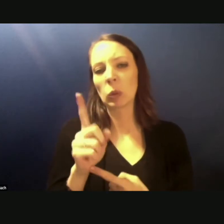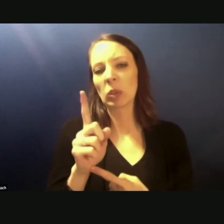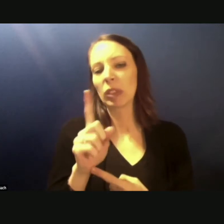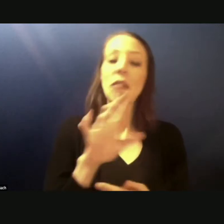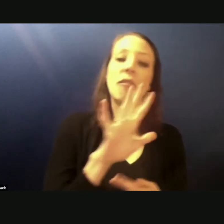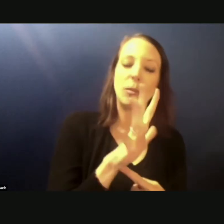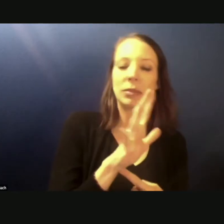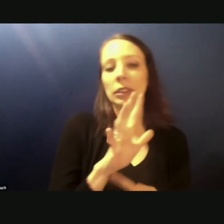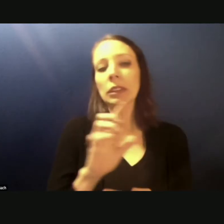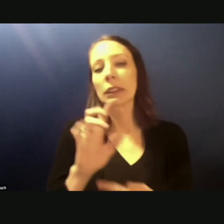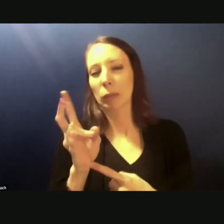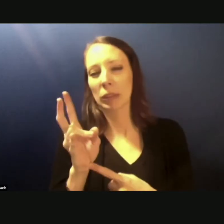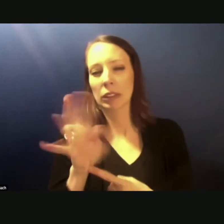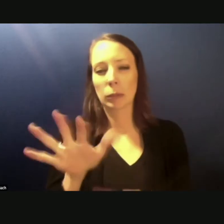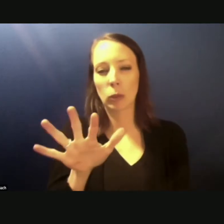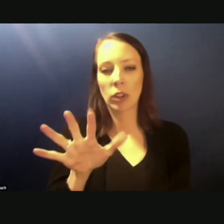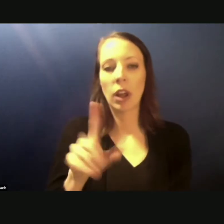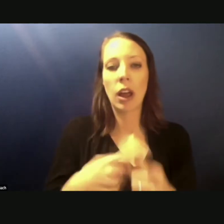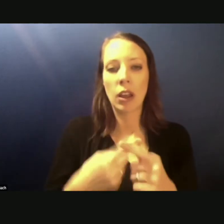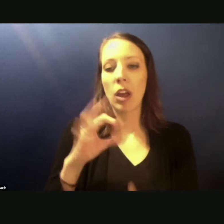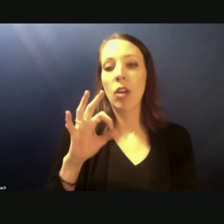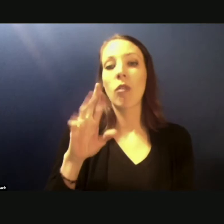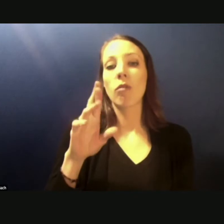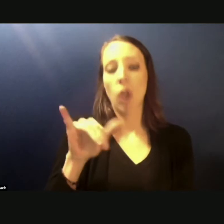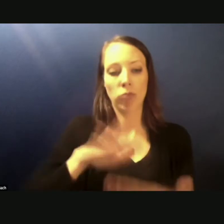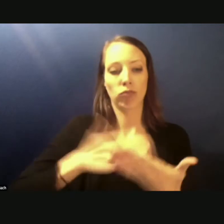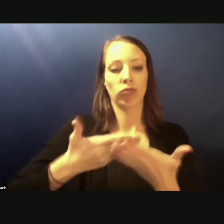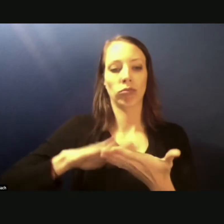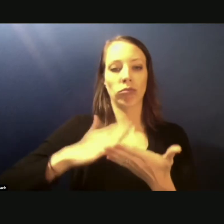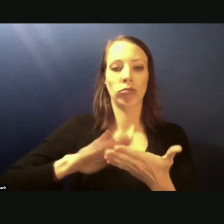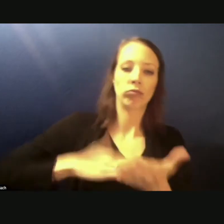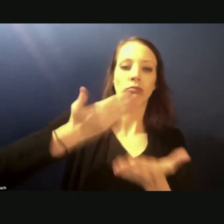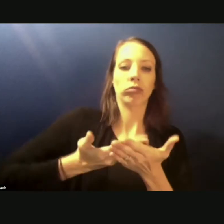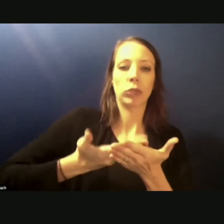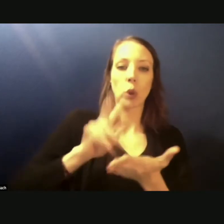the mushrooms to fry, and you kind of flip them over 2.5, 3 minutes per